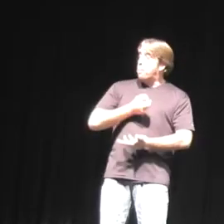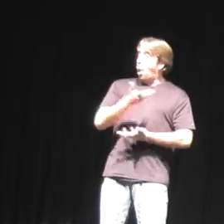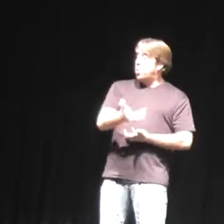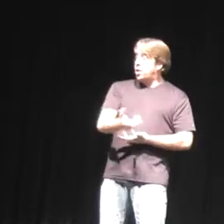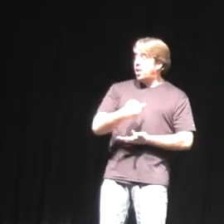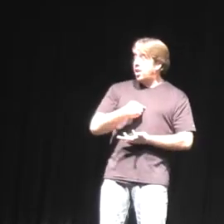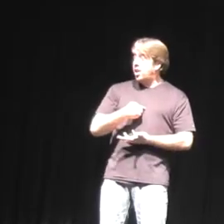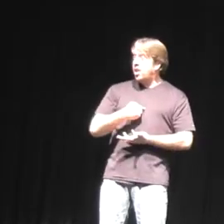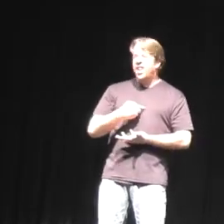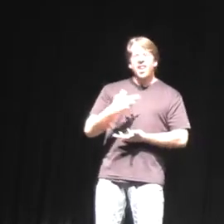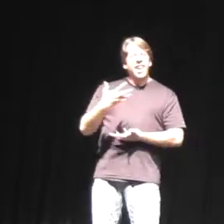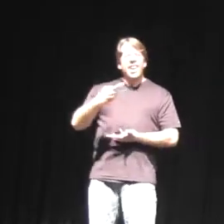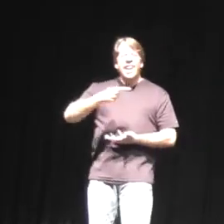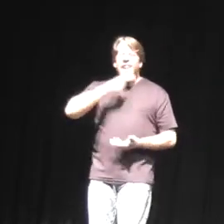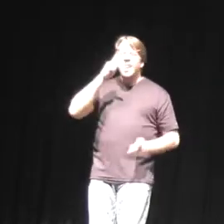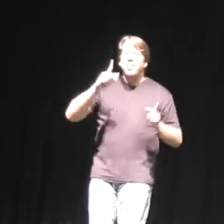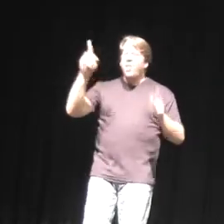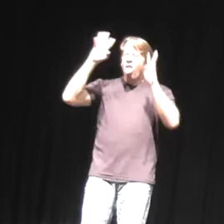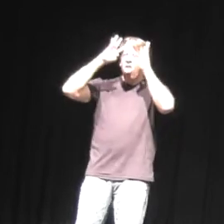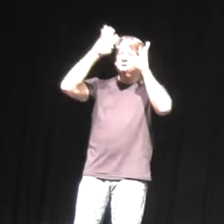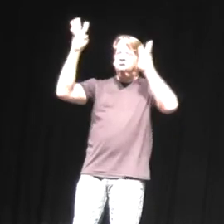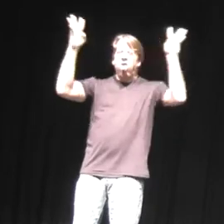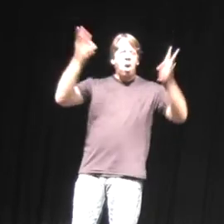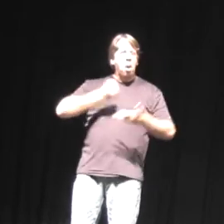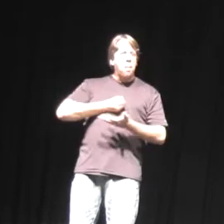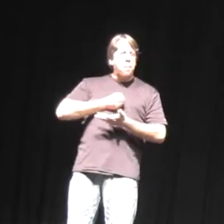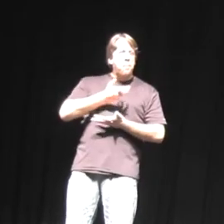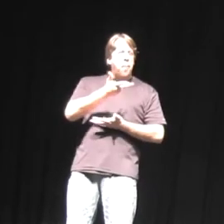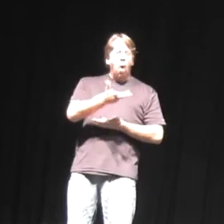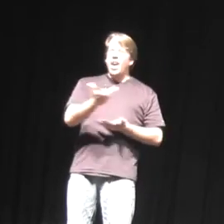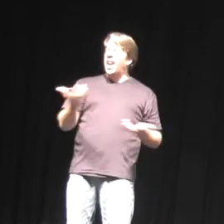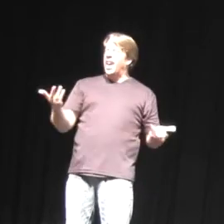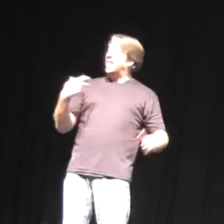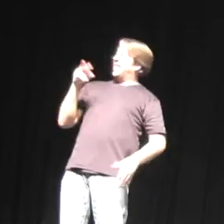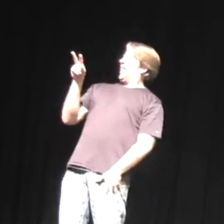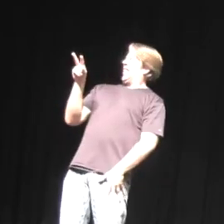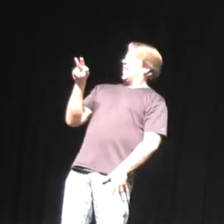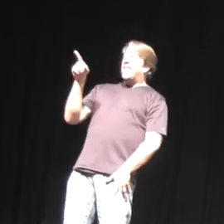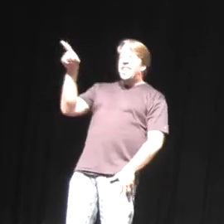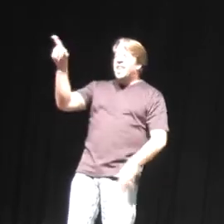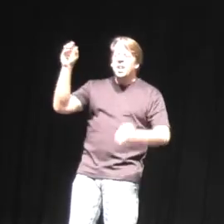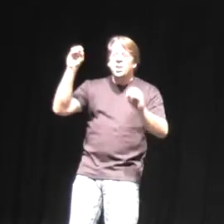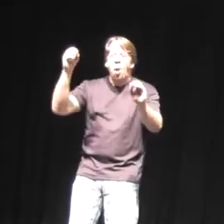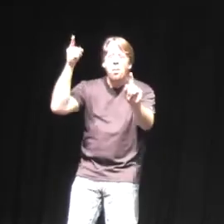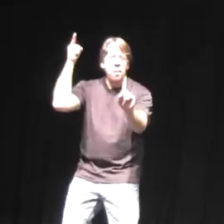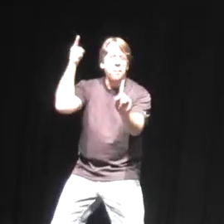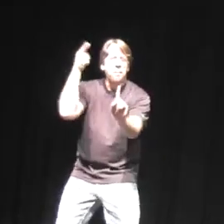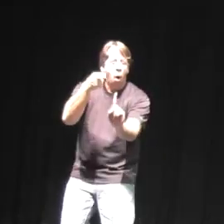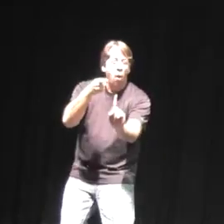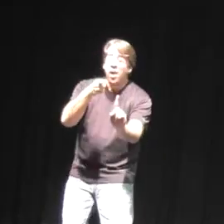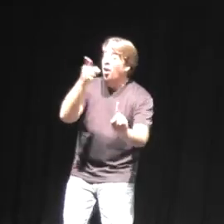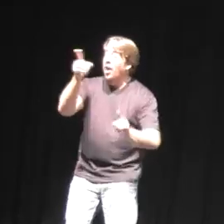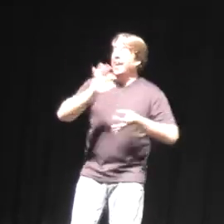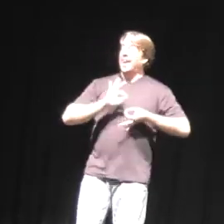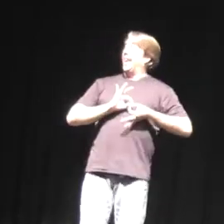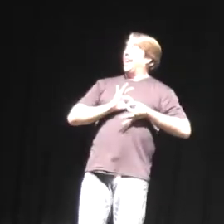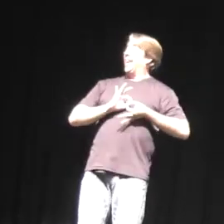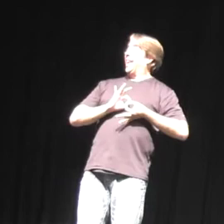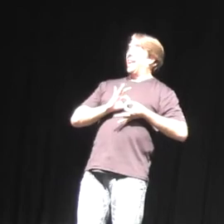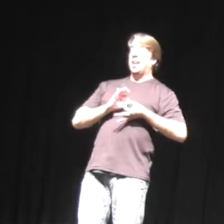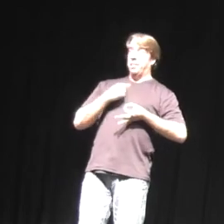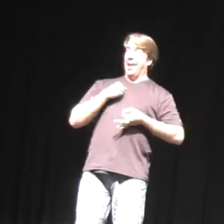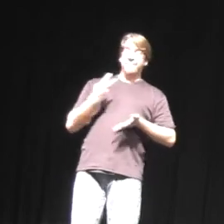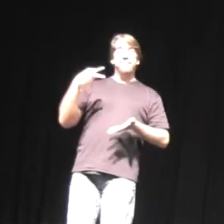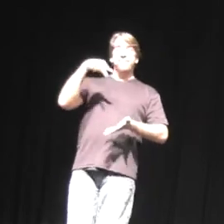What is with hearing people in slam poetry? Like, I don't, like, they know we're rehearsal, just go interpret the slam poetry. Okay,